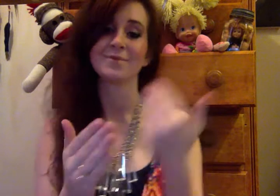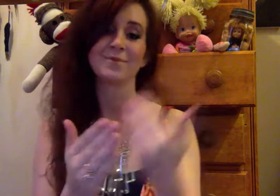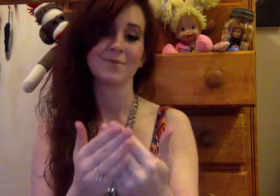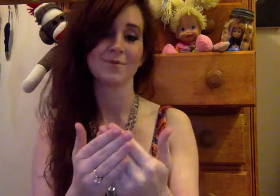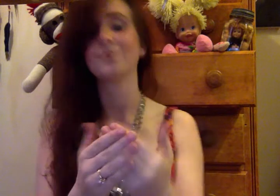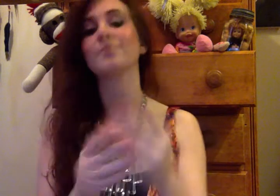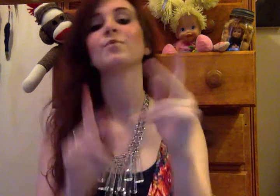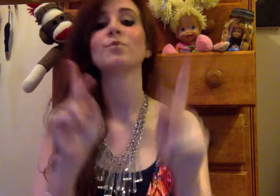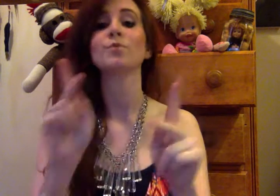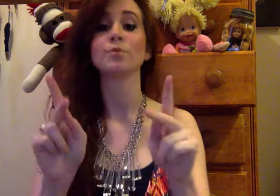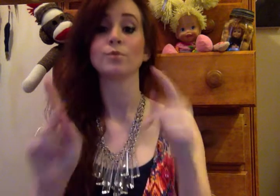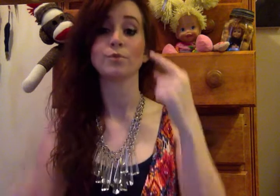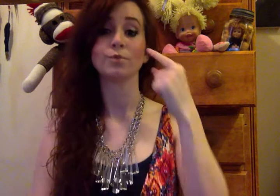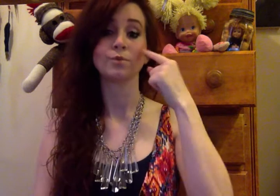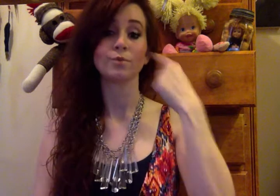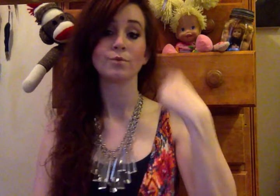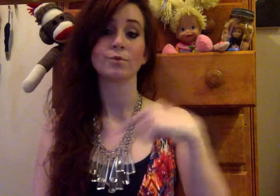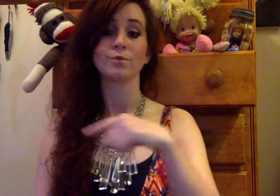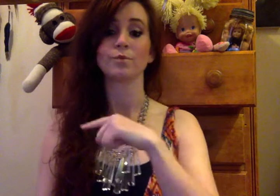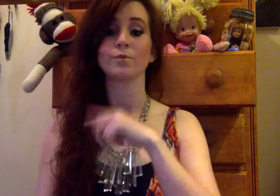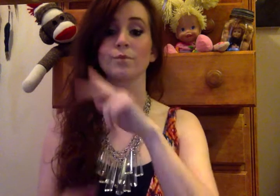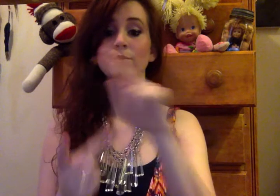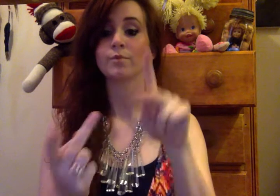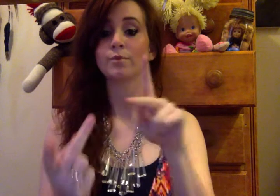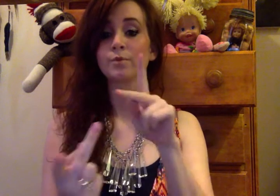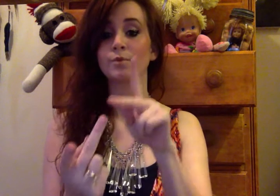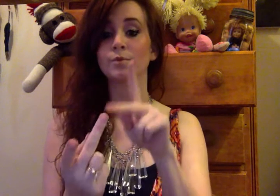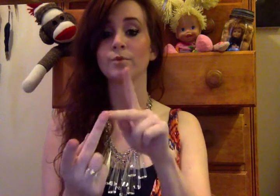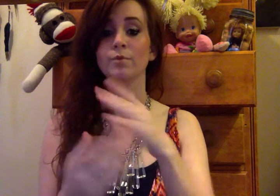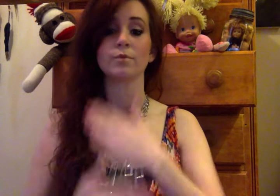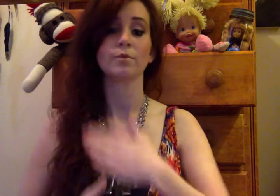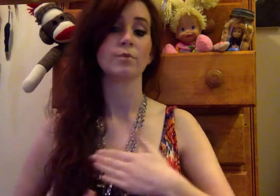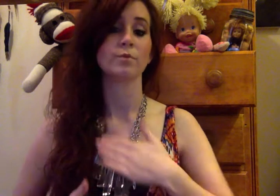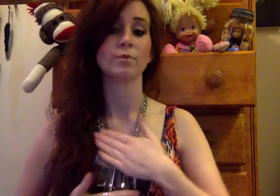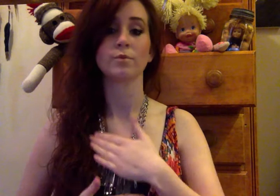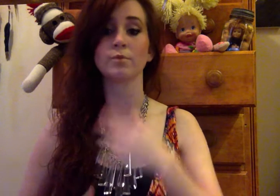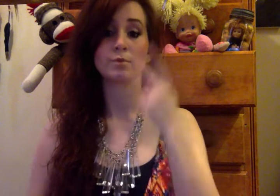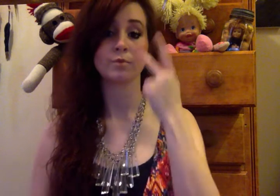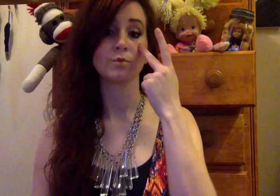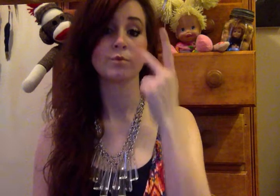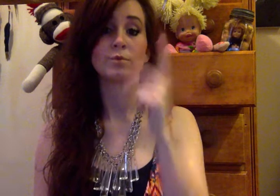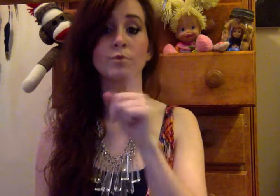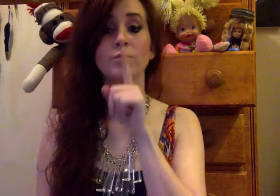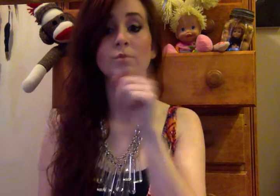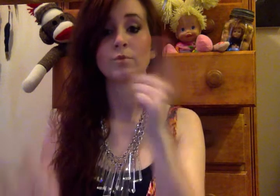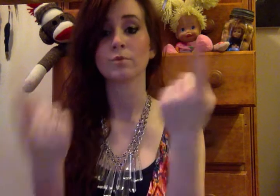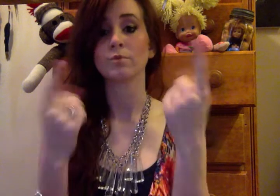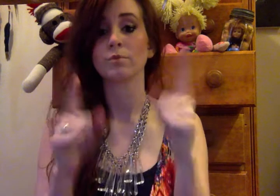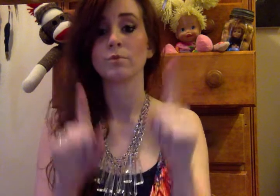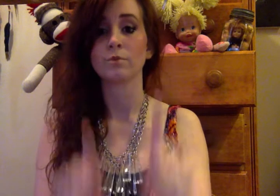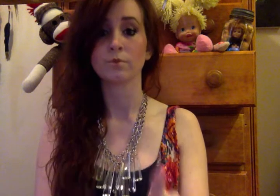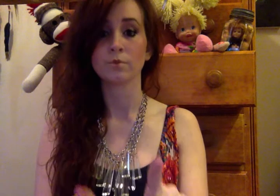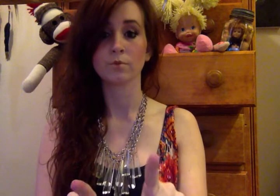Everyone thinks that we're perfect Please don't let them look through the curtain It's